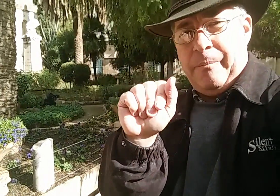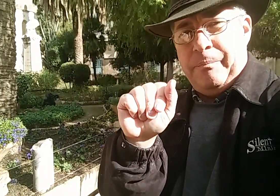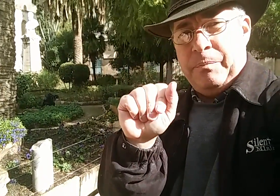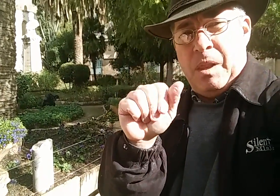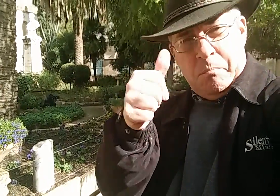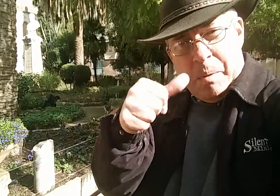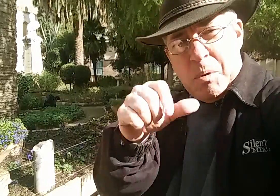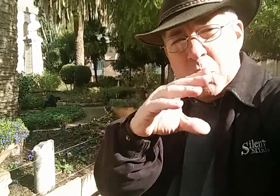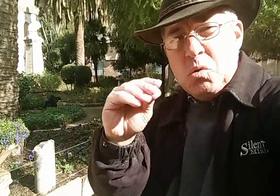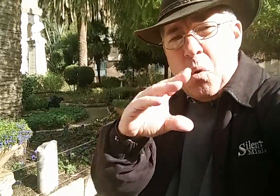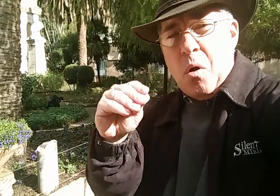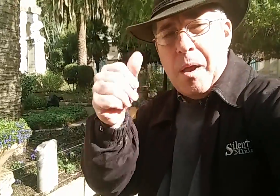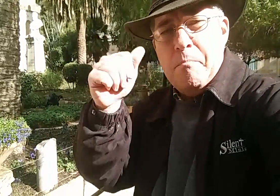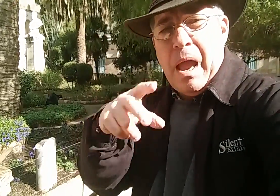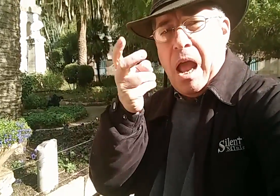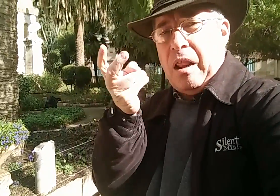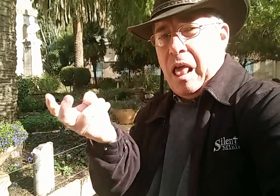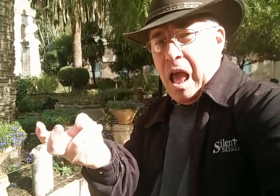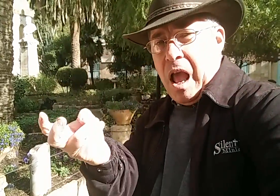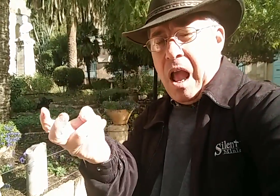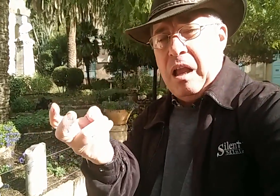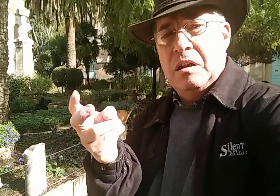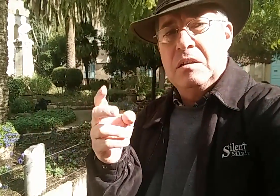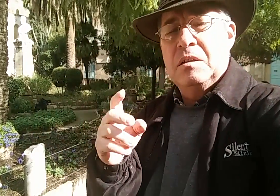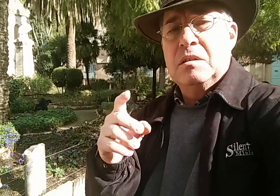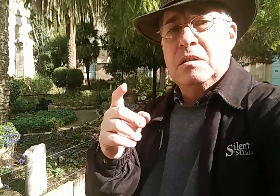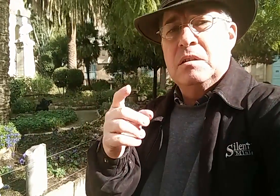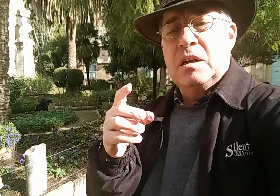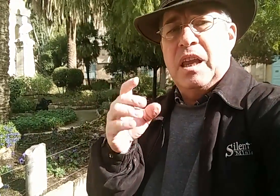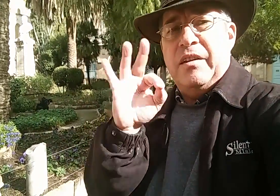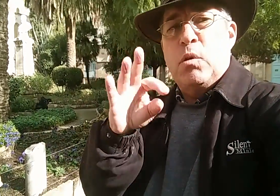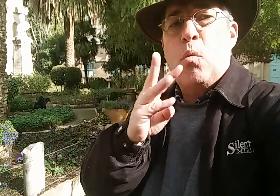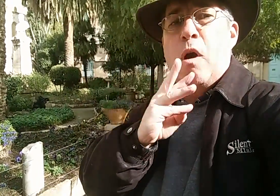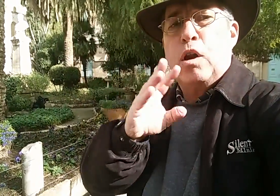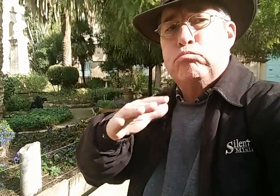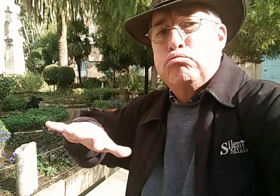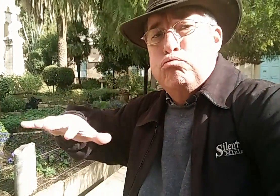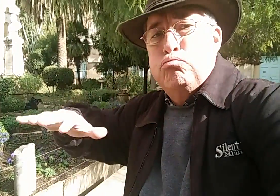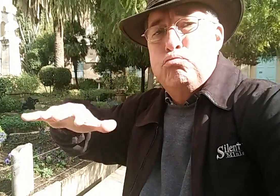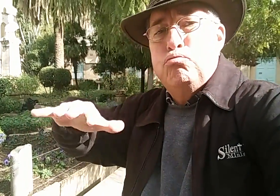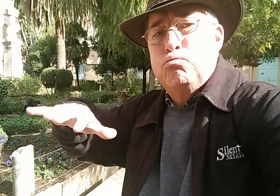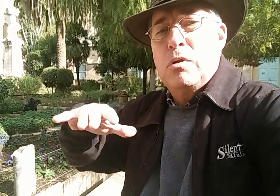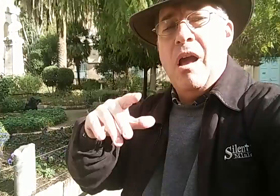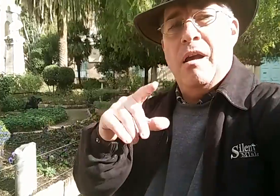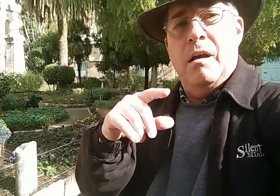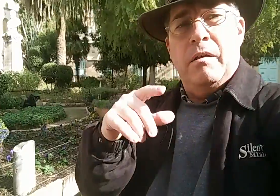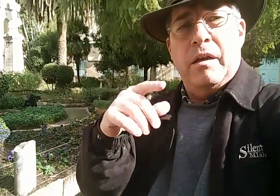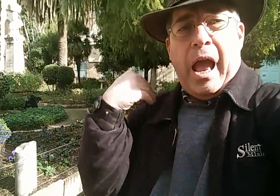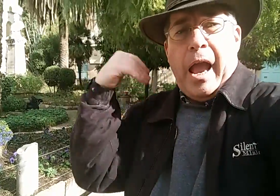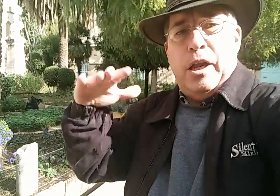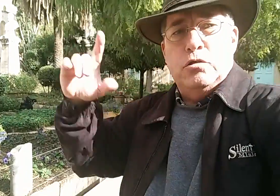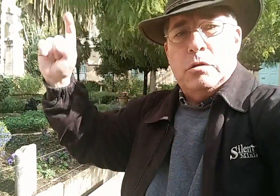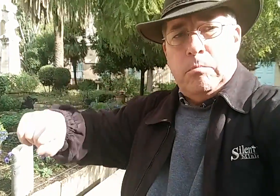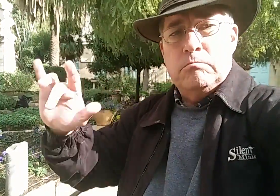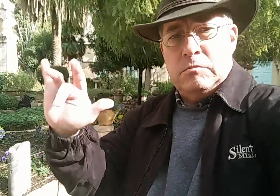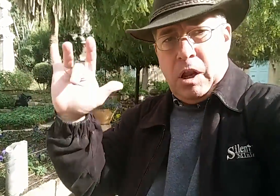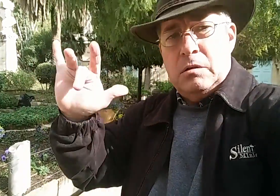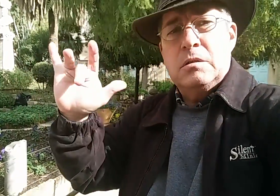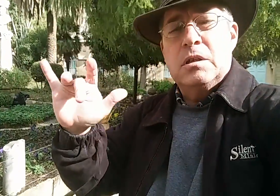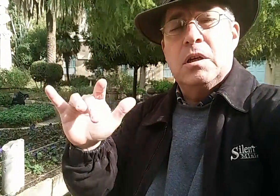Bethesda. You'll remember the story of a man laid at the Pool of Bethesda when the water was stirred an angel came down